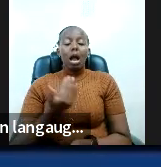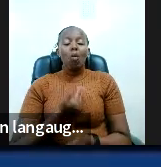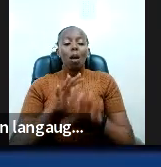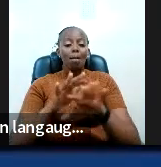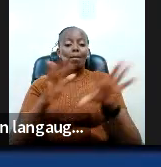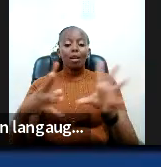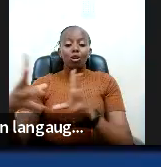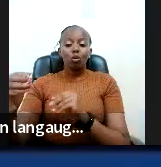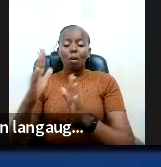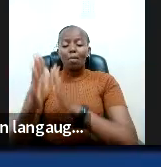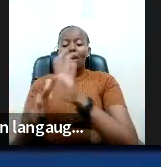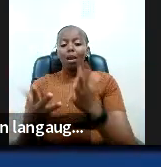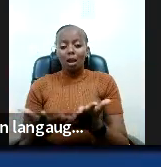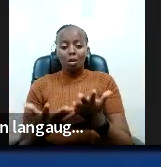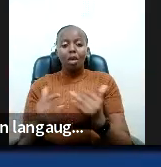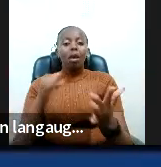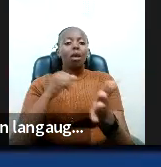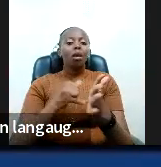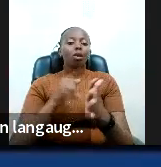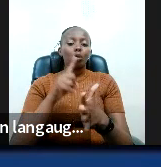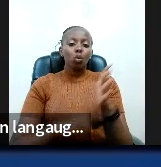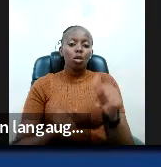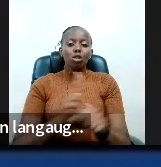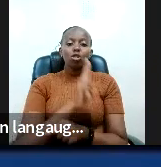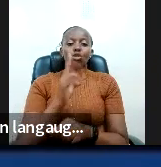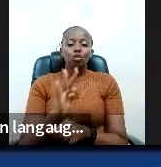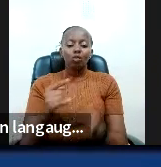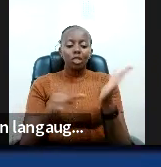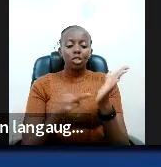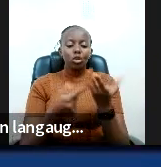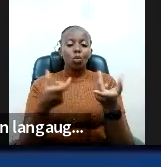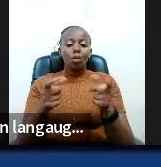strategy includes use of digital media marketing,